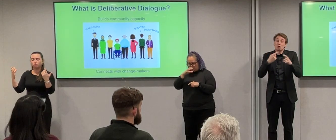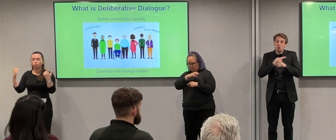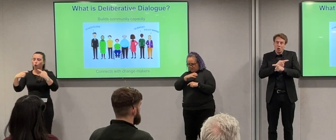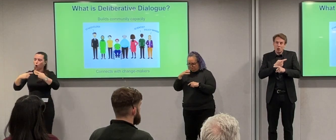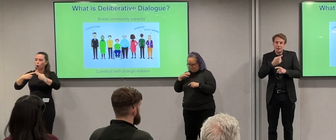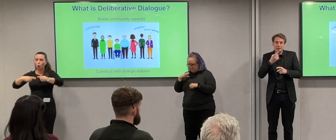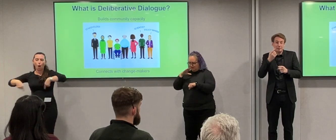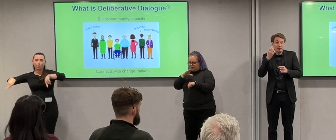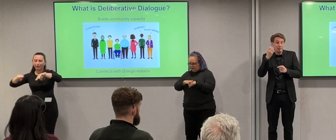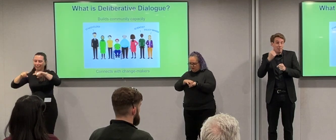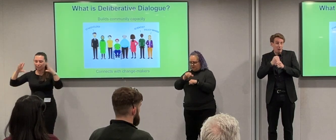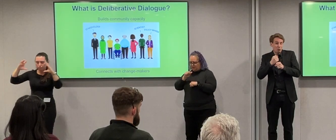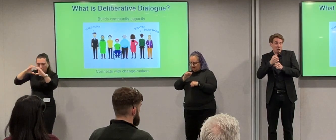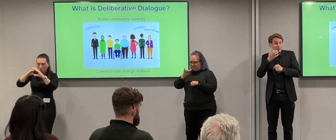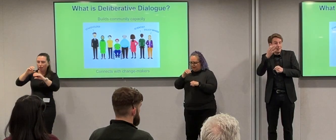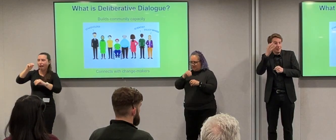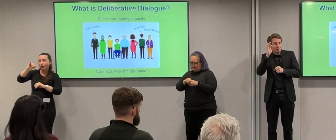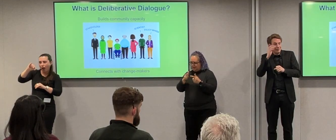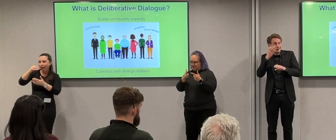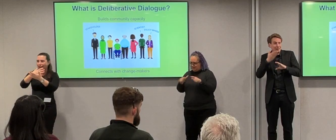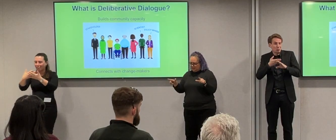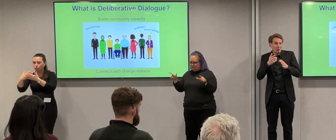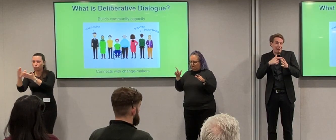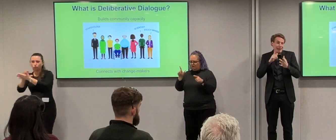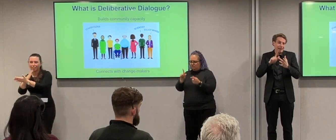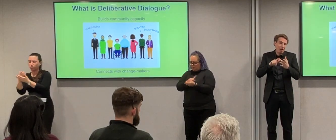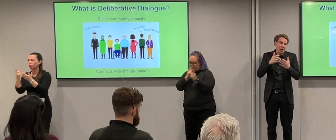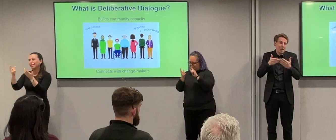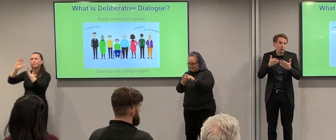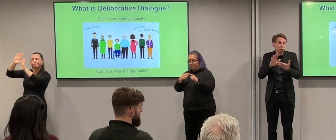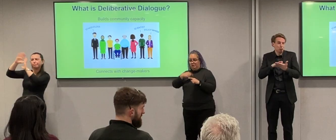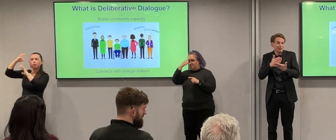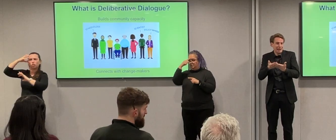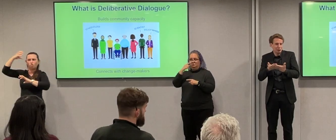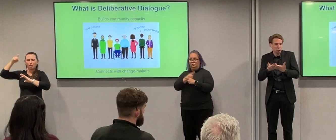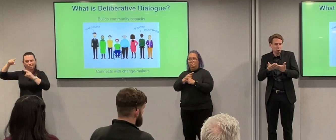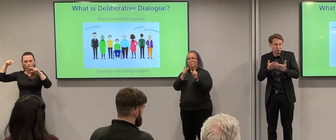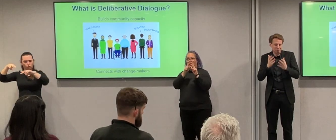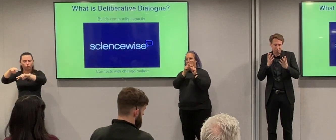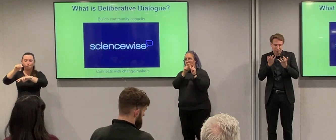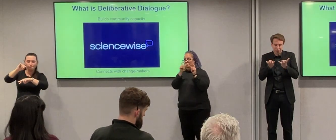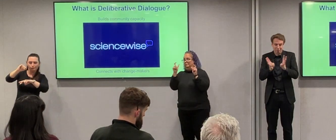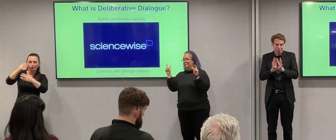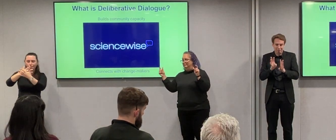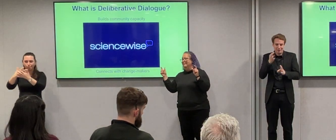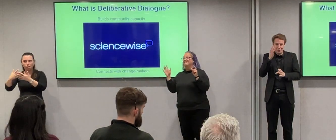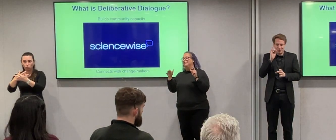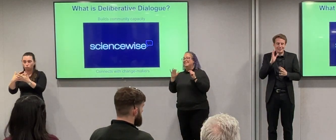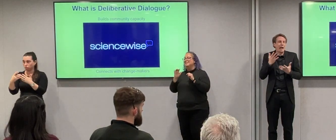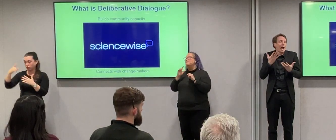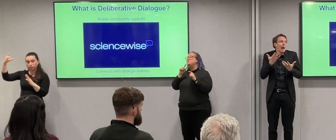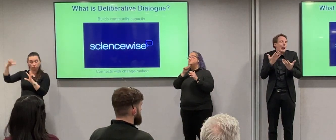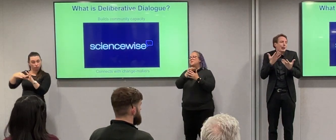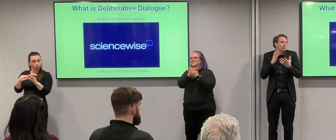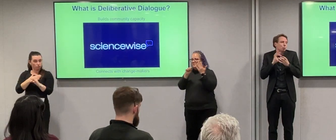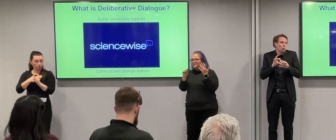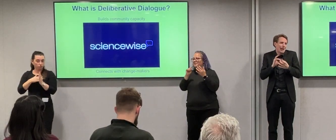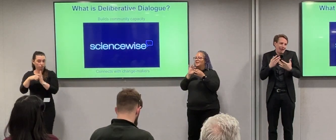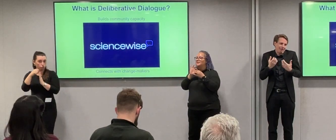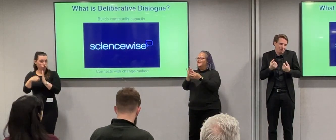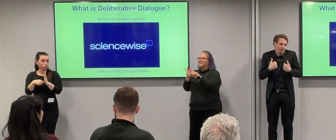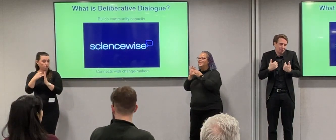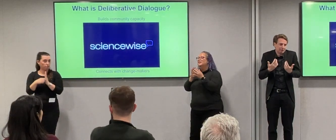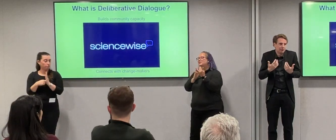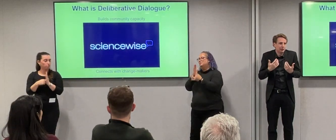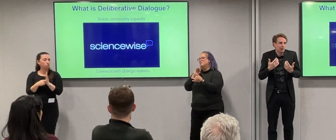committee on AI in language translation, I think I got that right. Things like that, which we're connected with through this project,